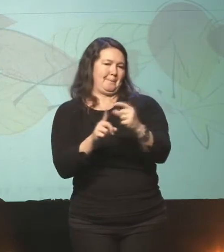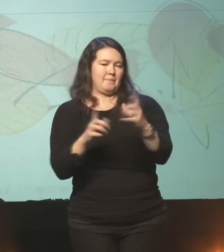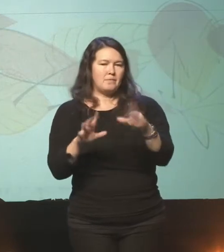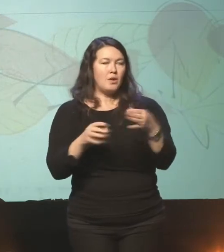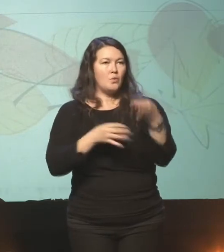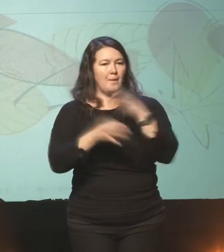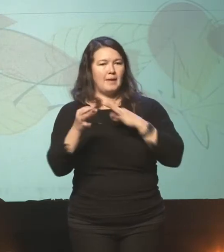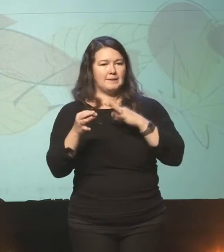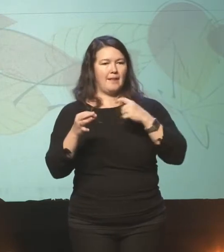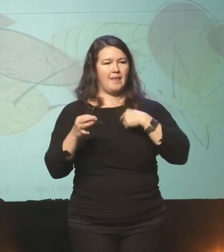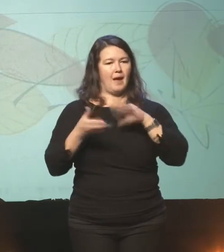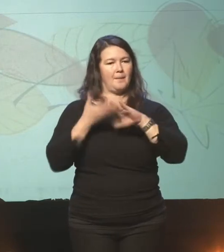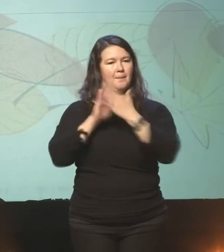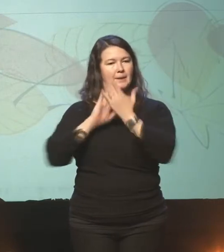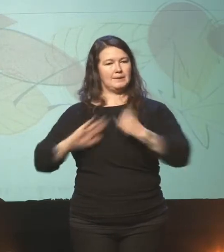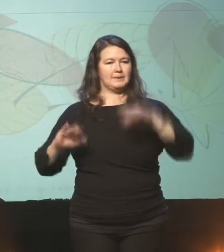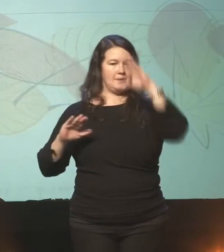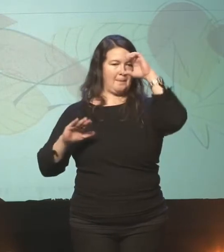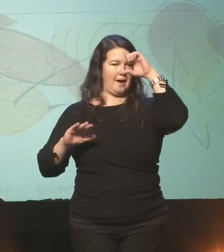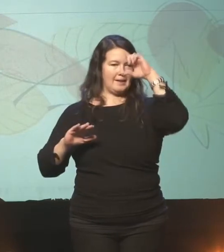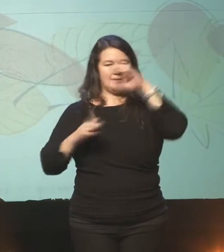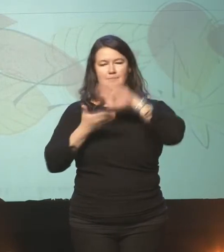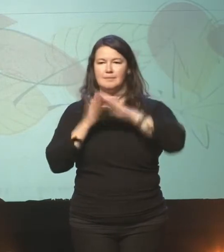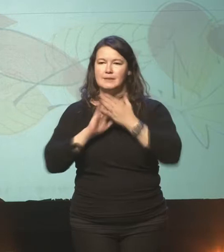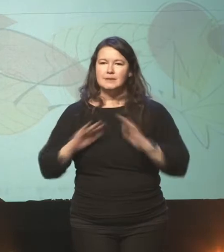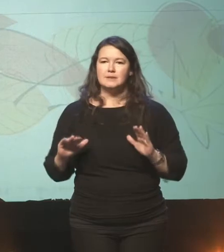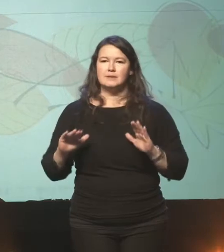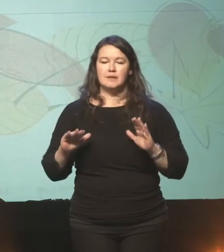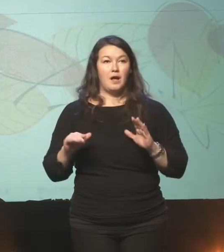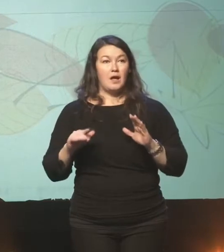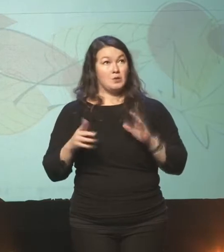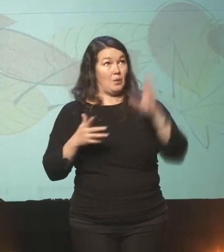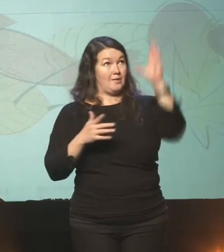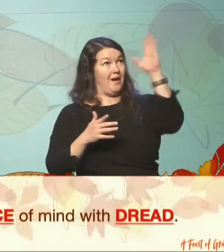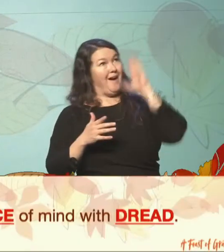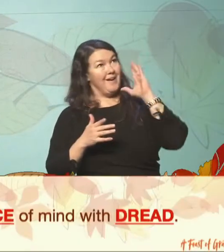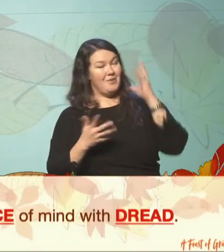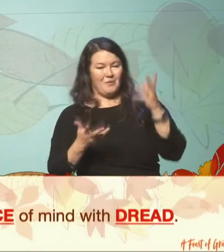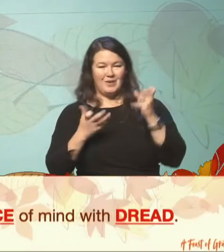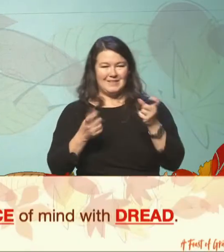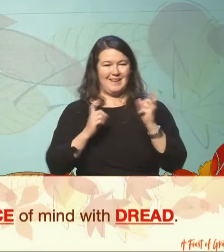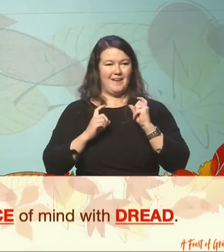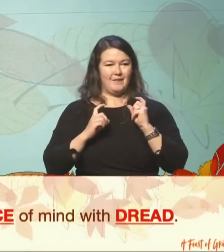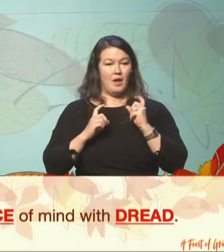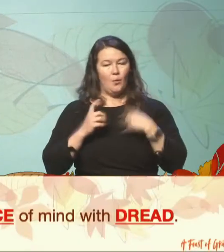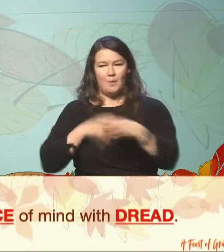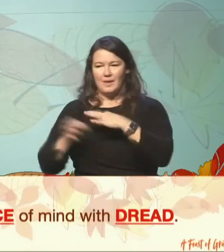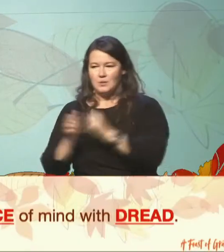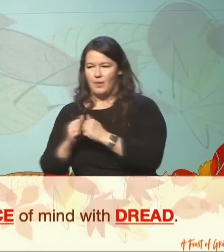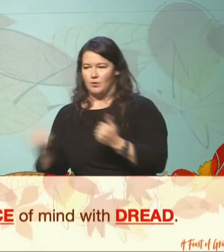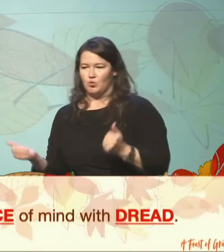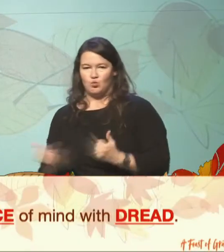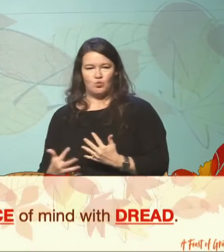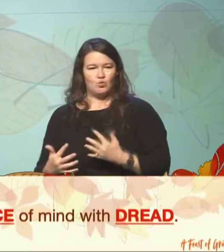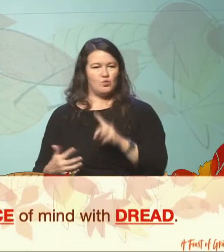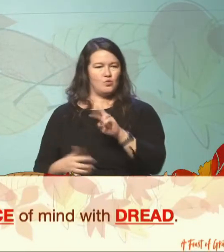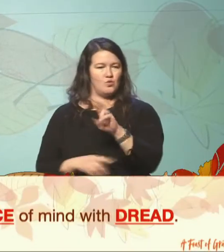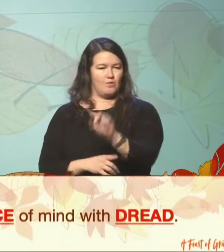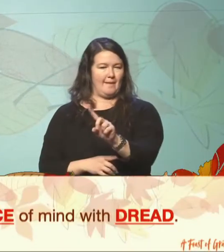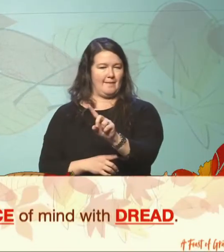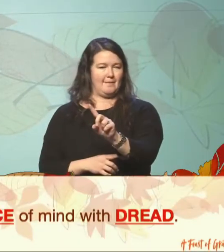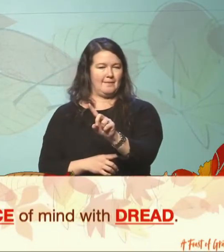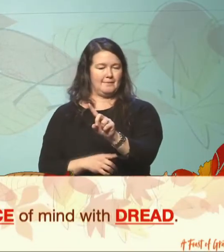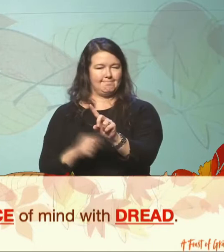peace of mind that I believe the Spirit of God wants to give to us with something we'll call dread.